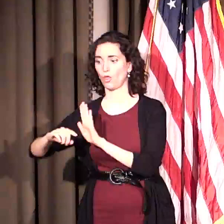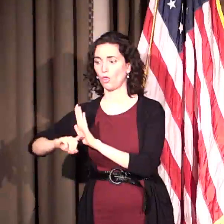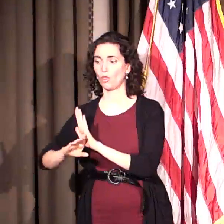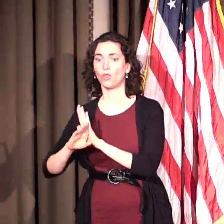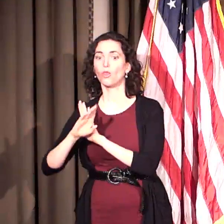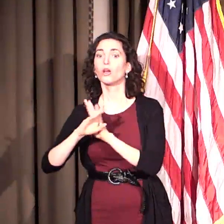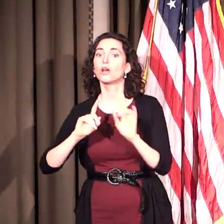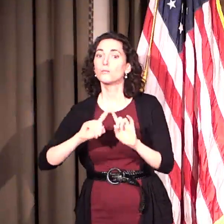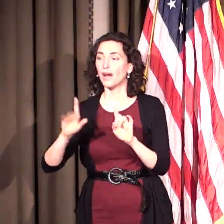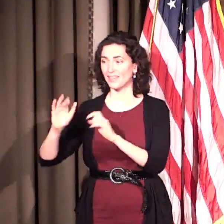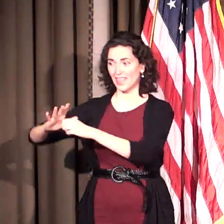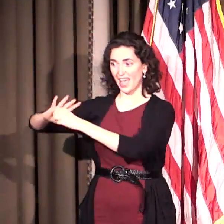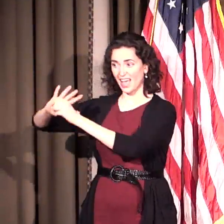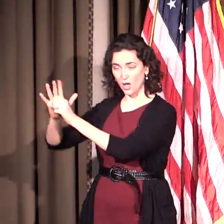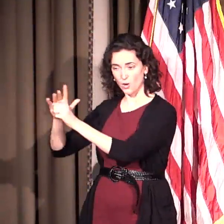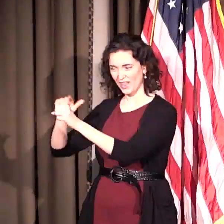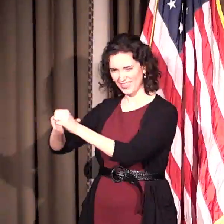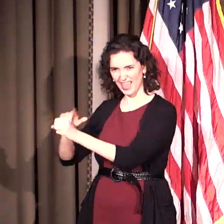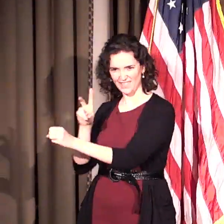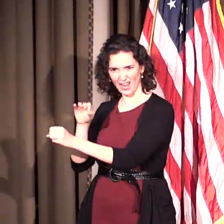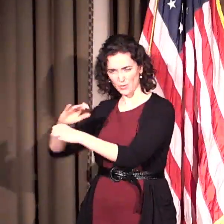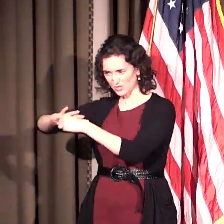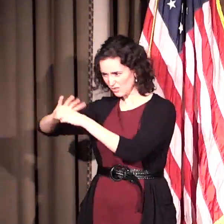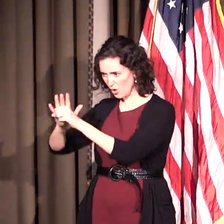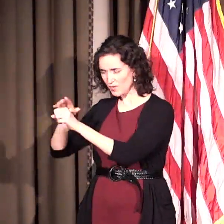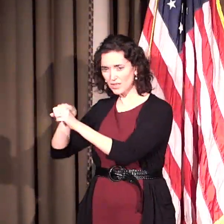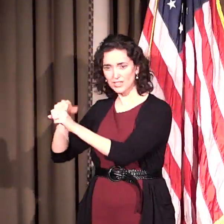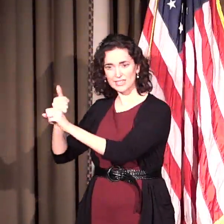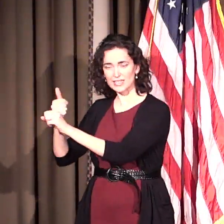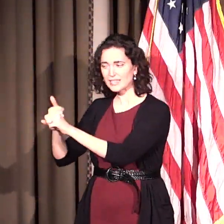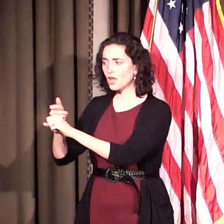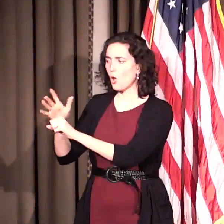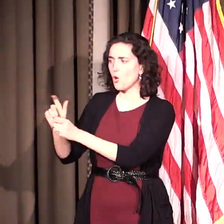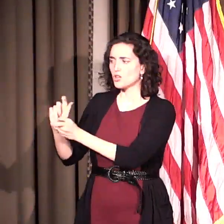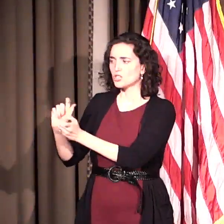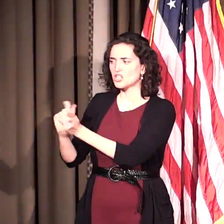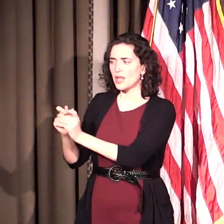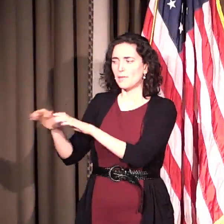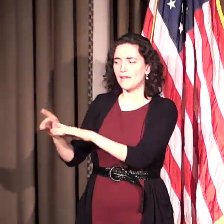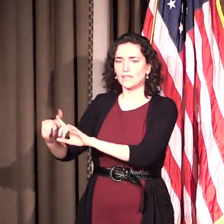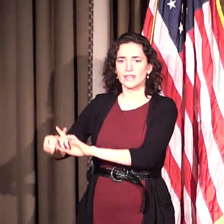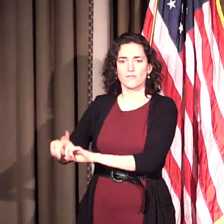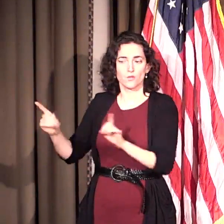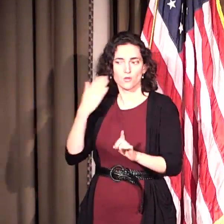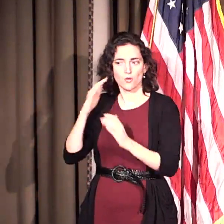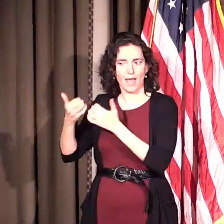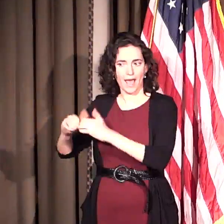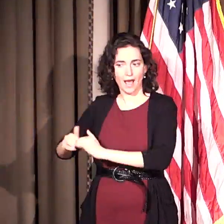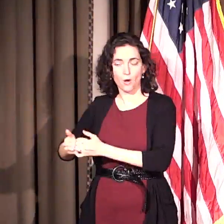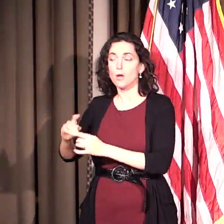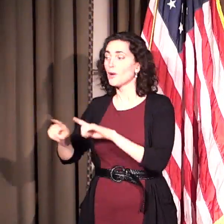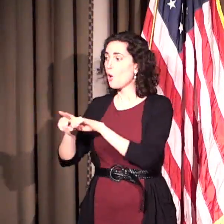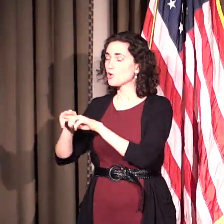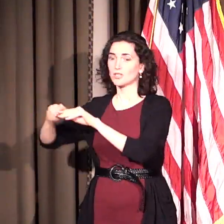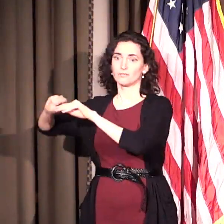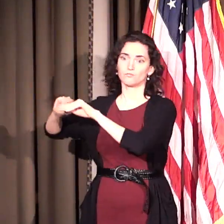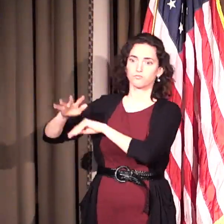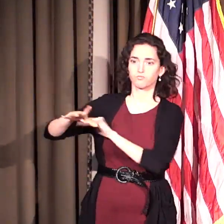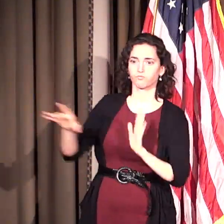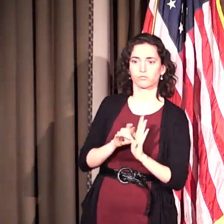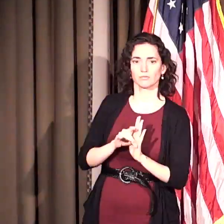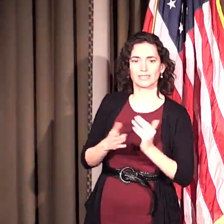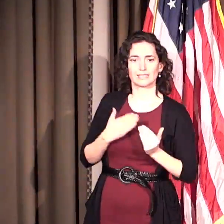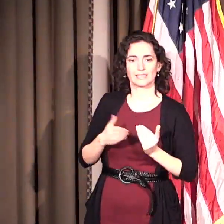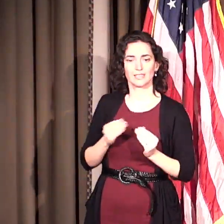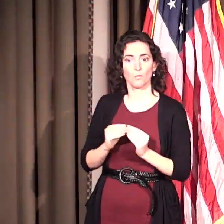in behavior, but just with a virus that is more easily transmitted. And of course, if that is